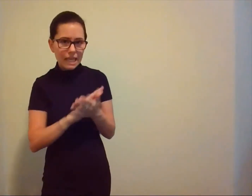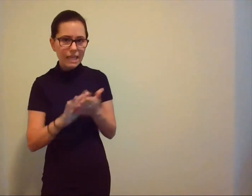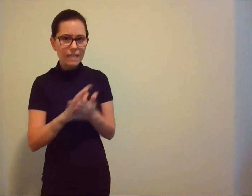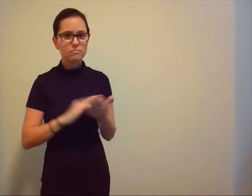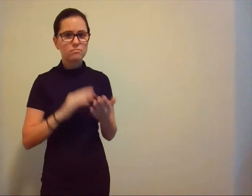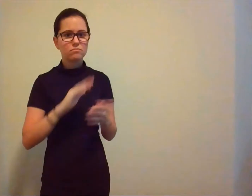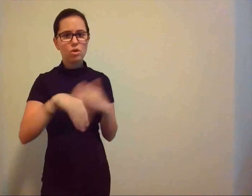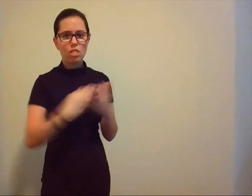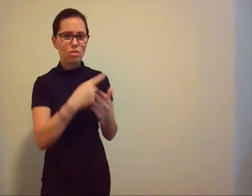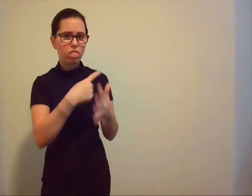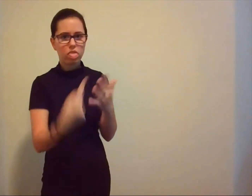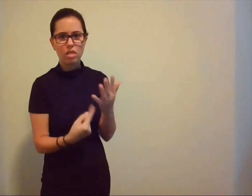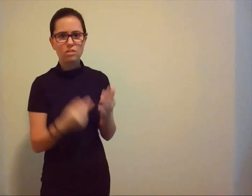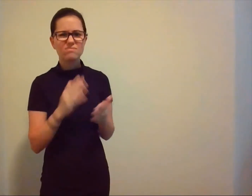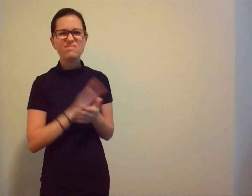an overriding factor is